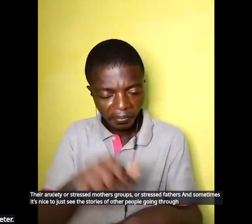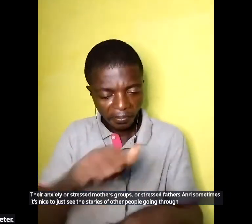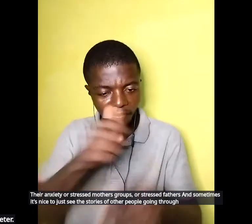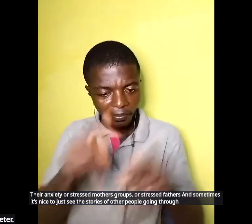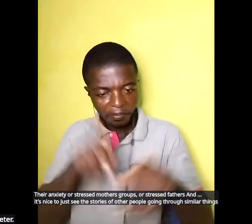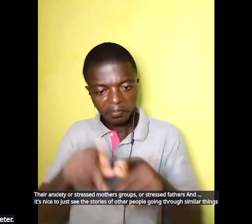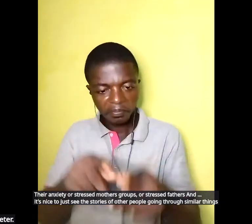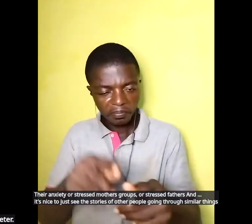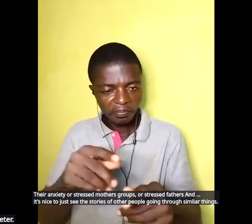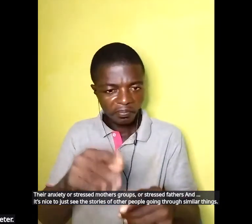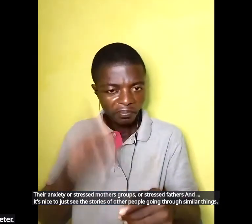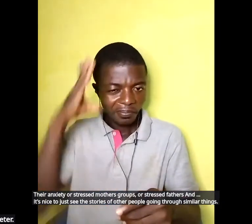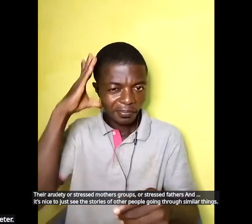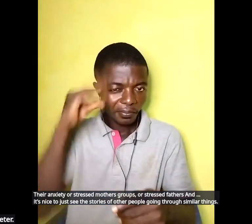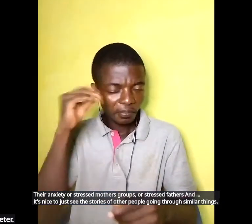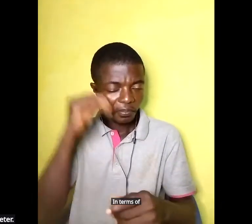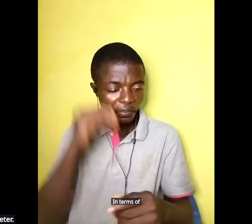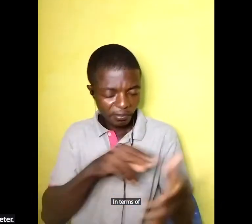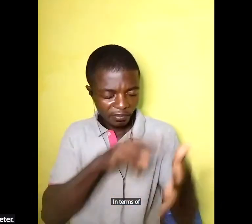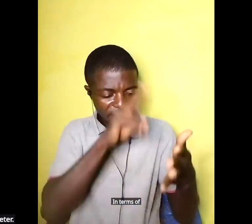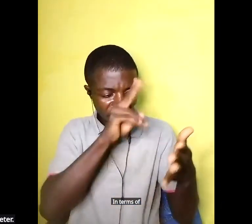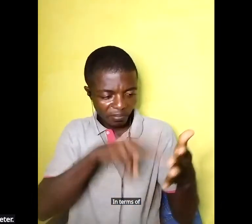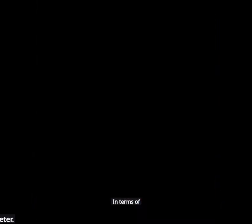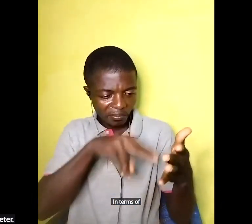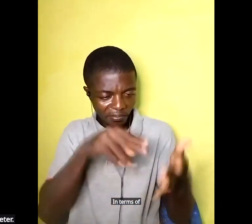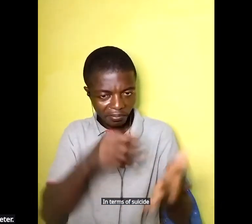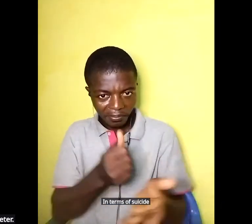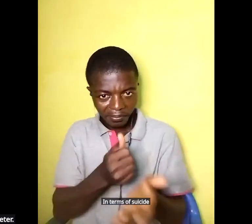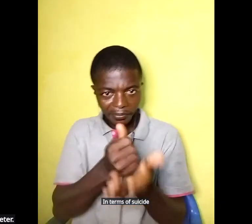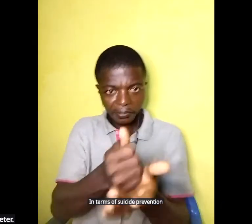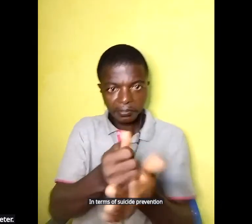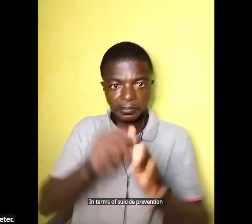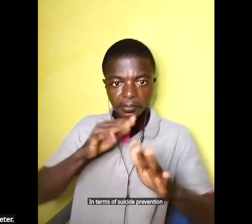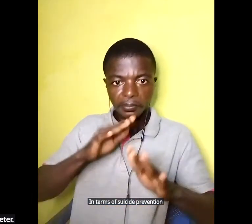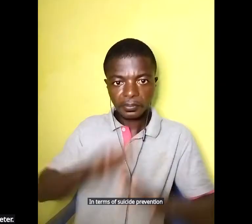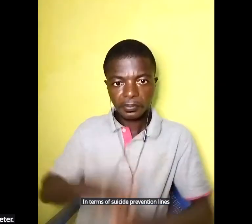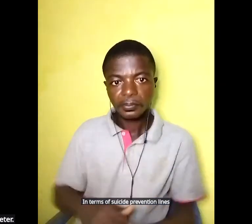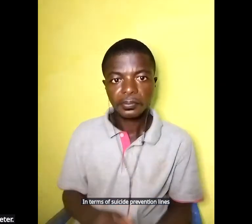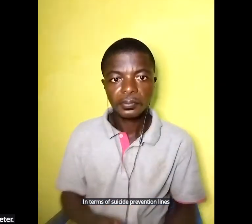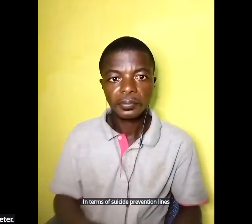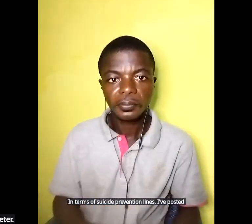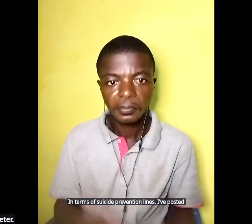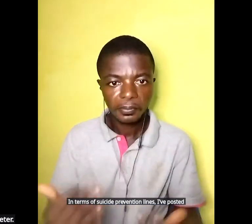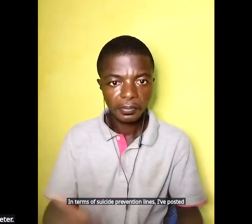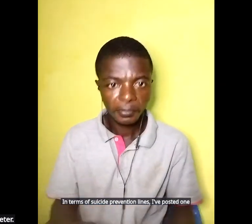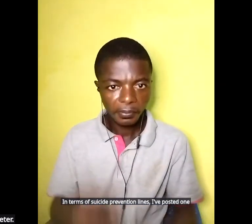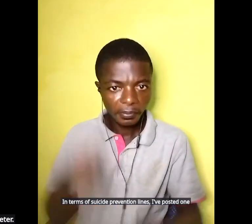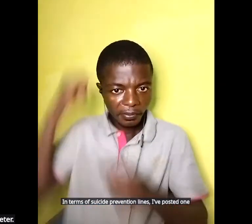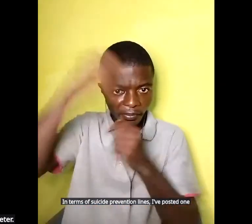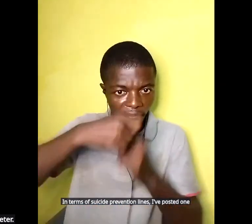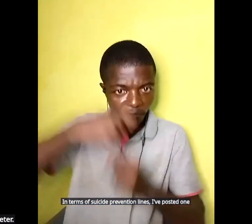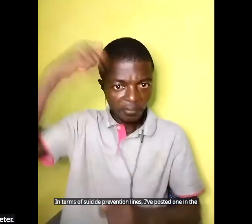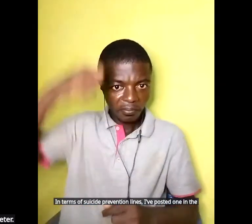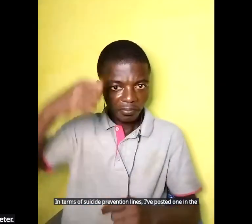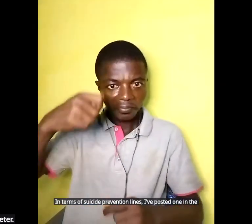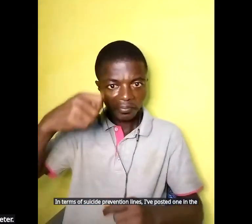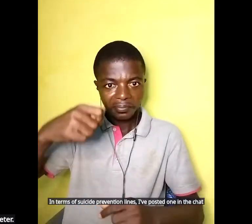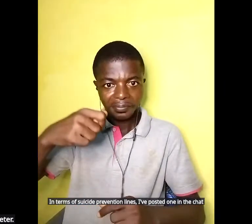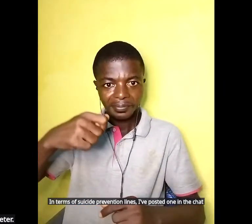similar things. In terms of suicide prevention lines, I've posted one in the chat.